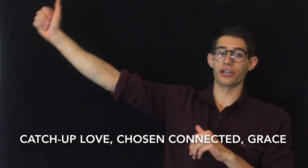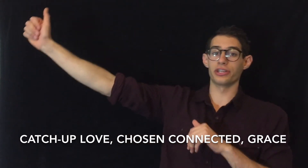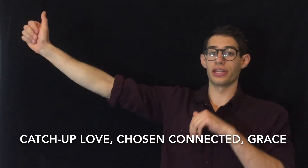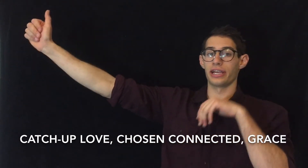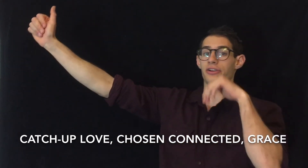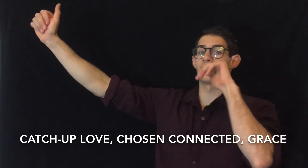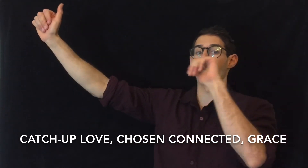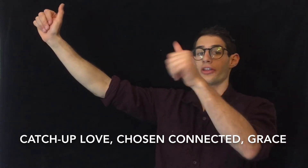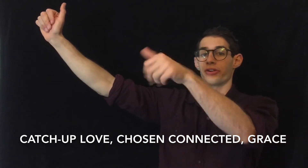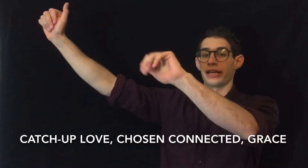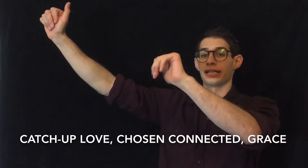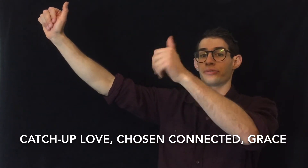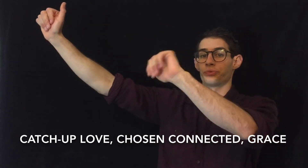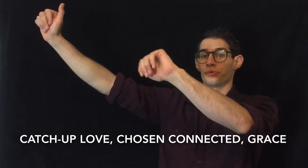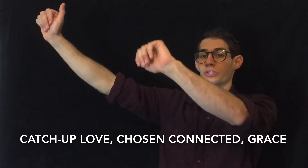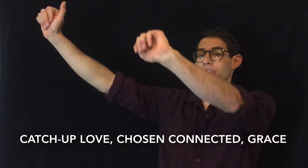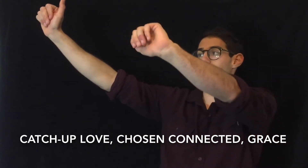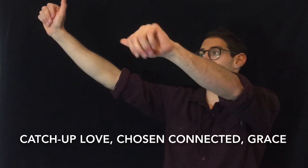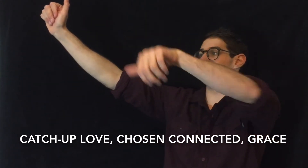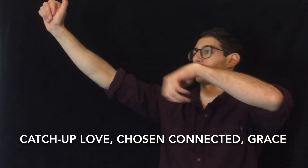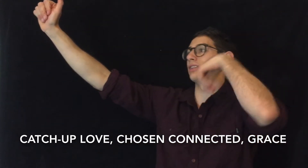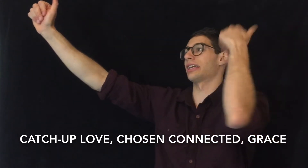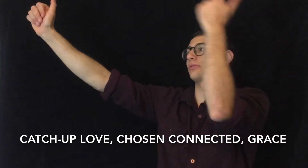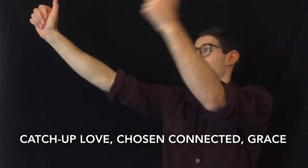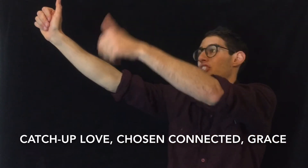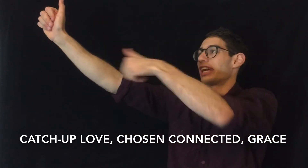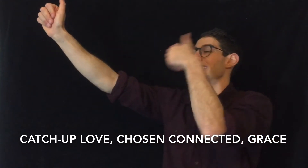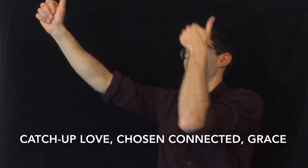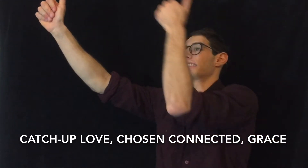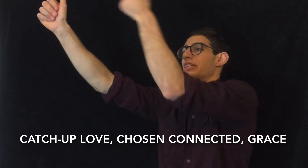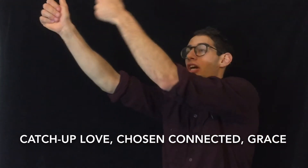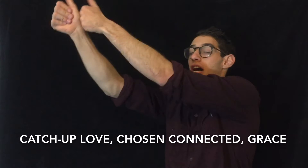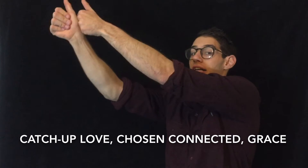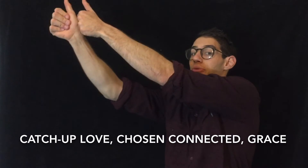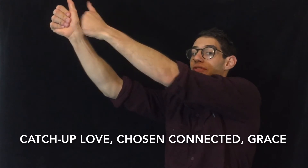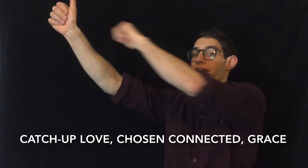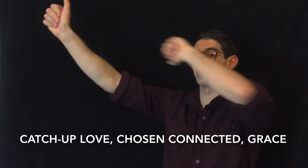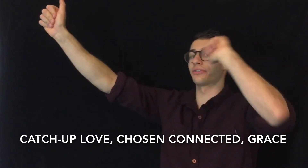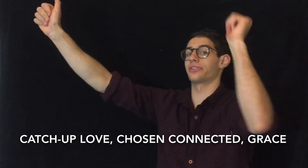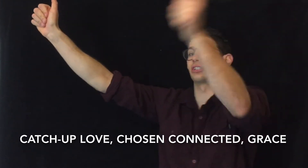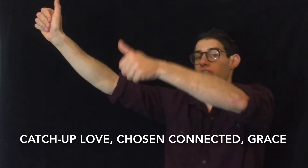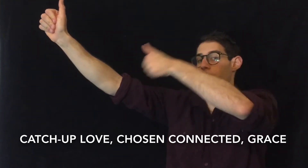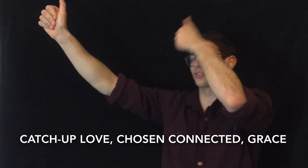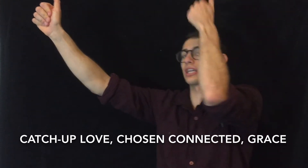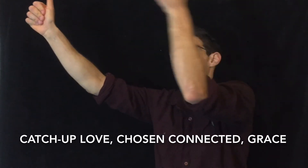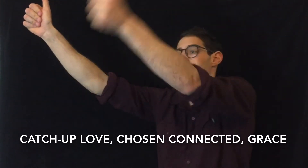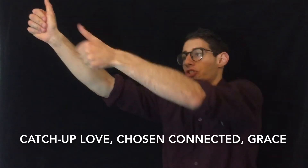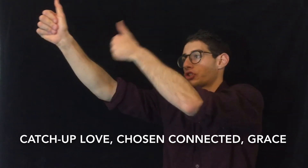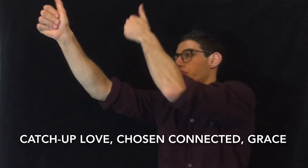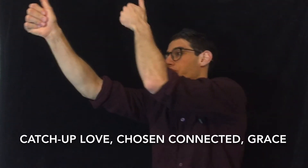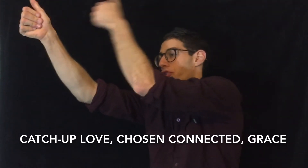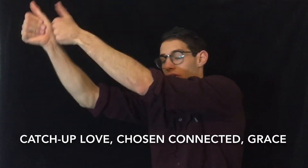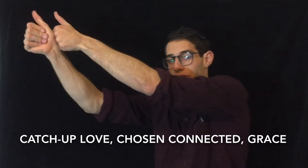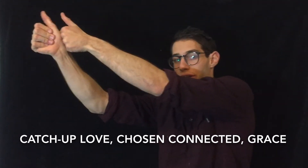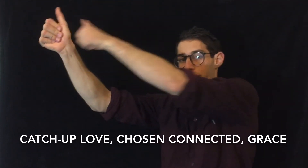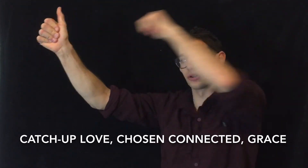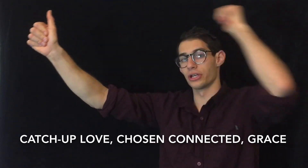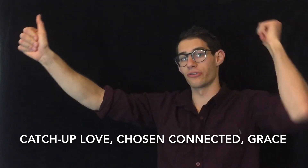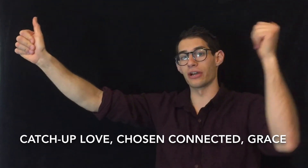hand there, the other hand, which is like we're chasing God and we finally reach. So there's kind of a struggle there, rounding